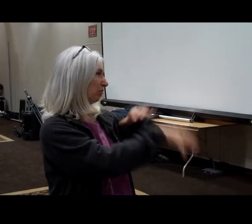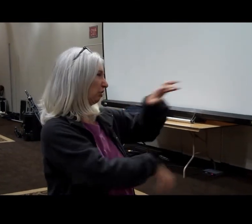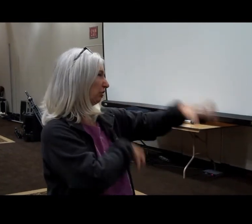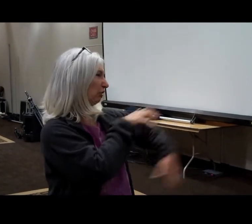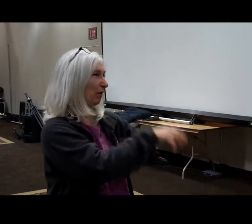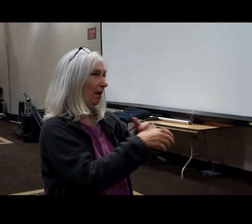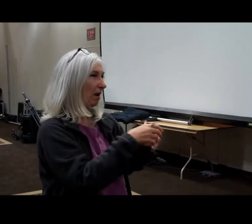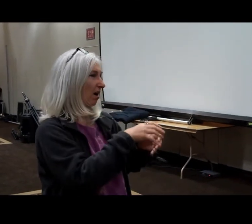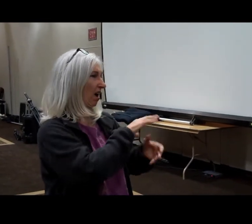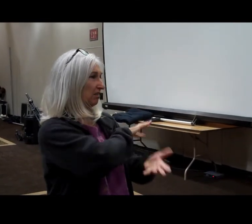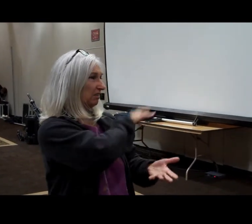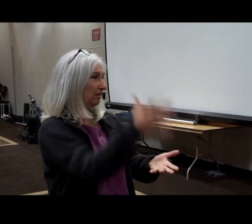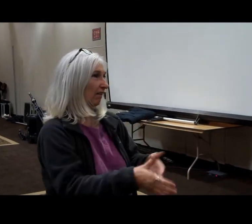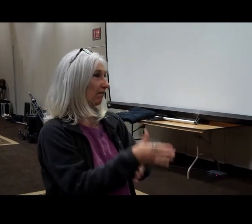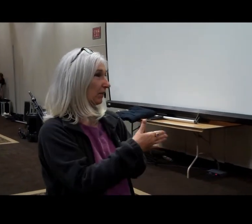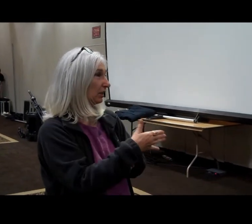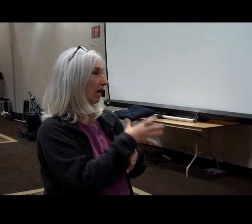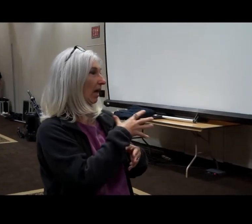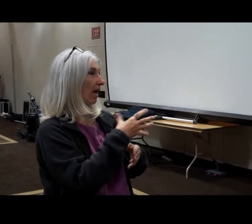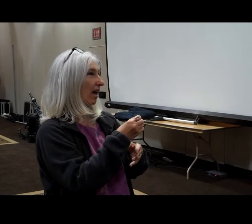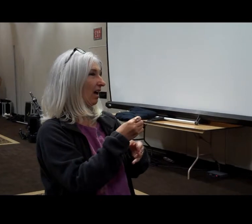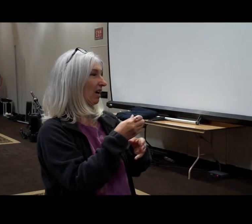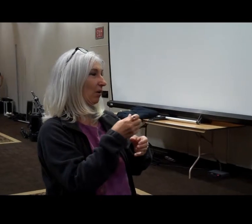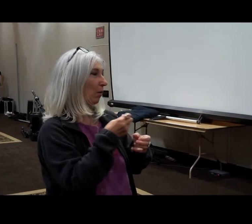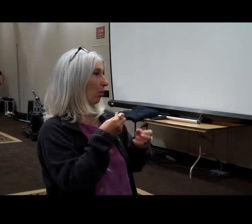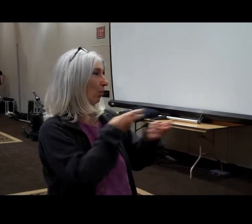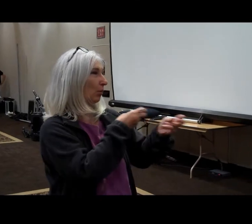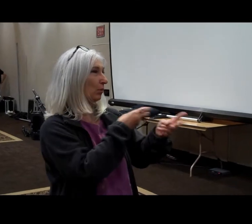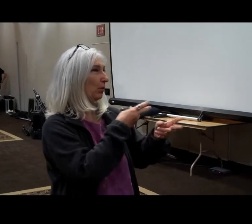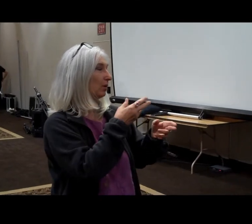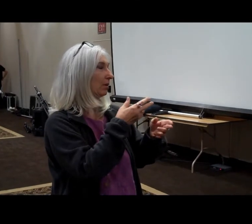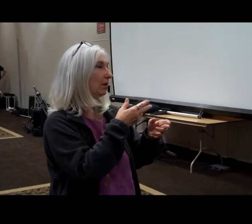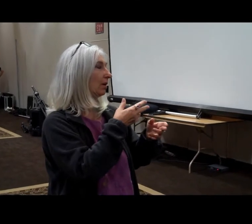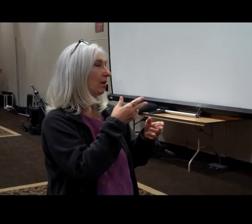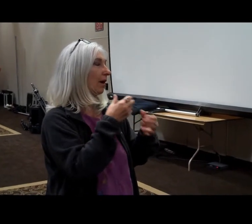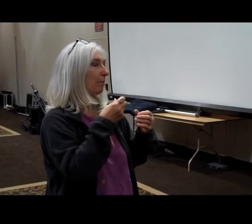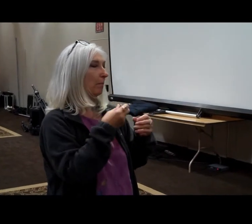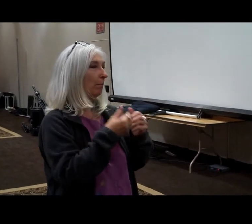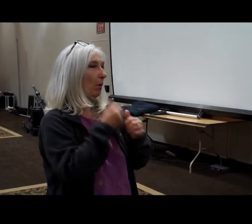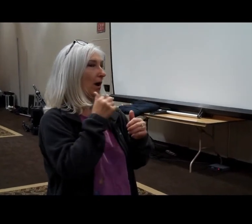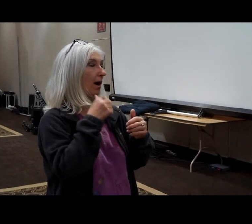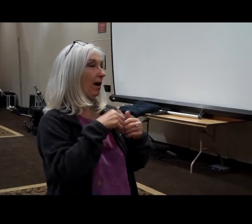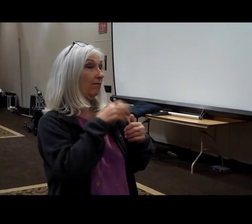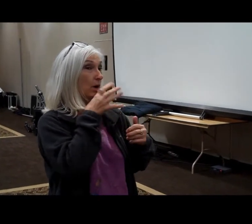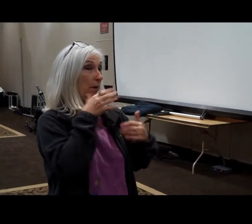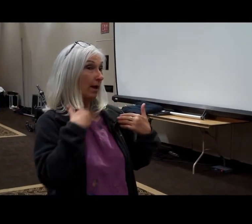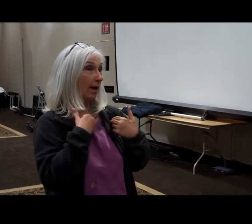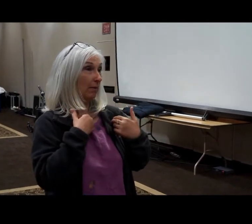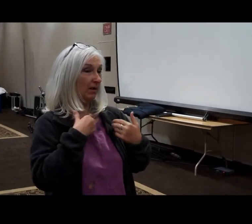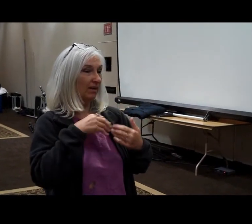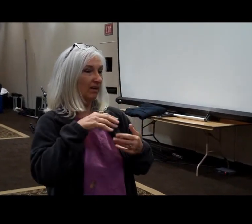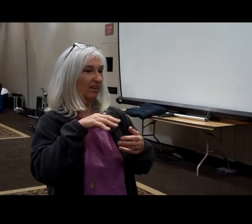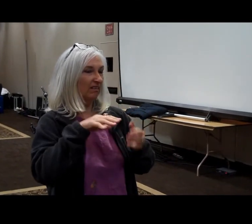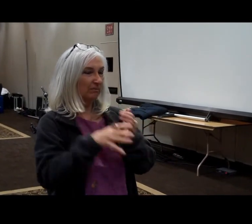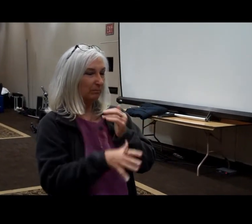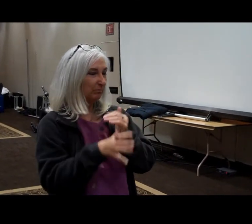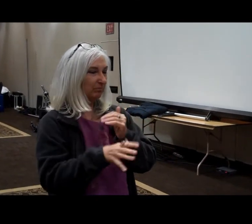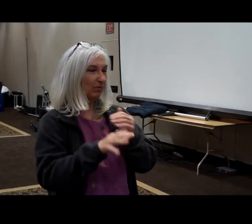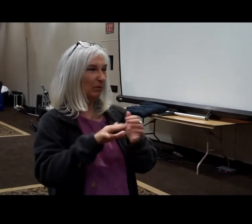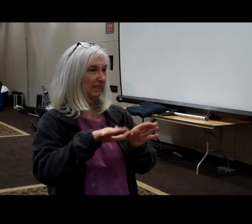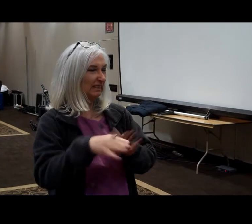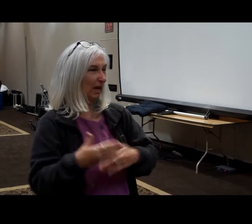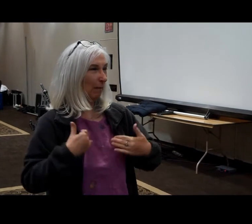ocean and how they're dredging the ocean and getting rid of so many fish and many